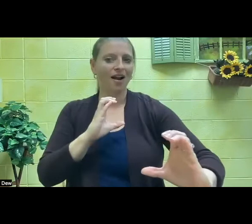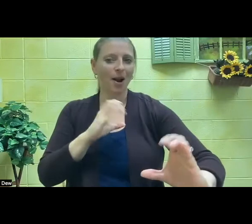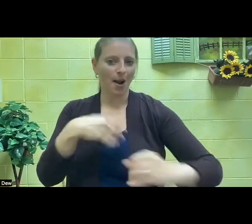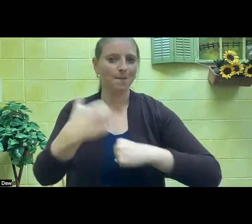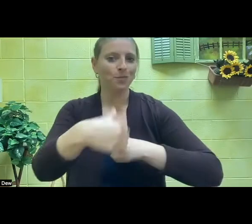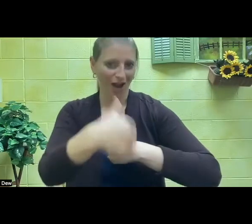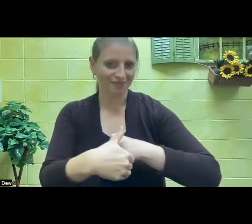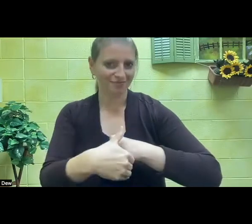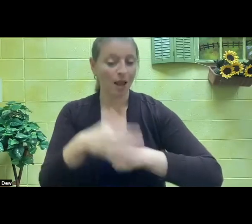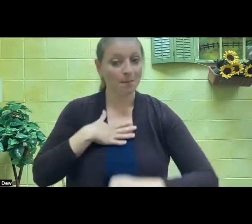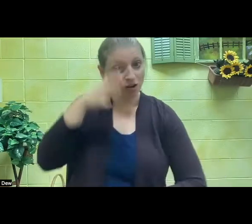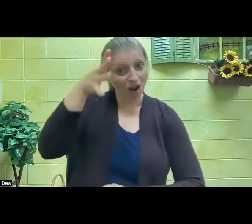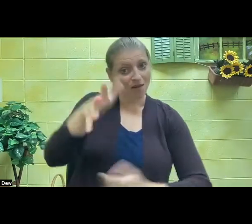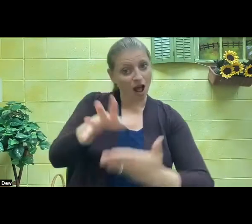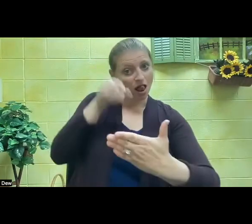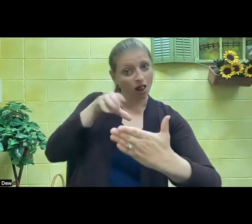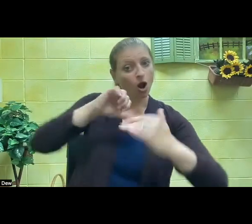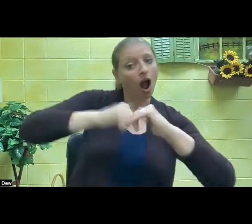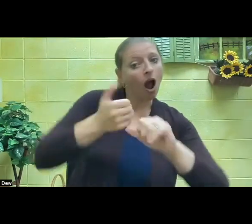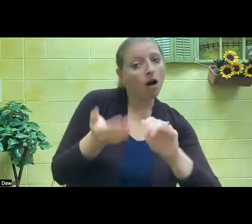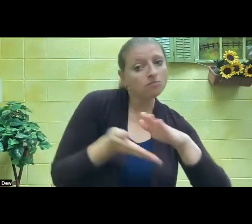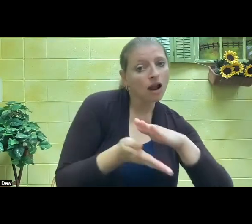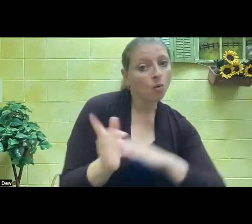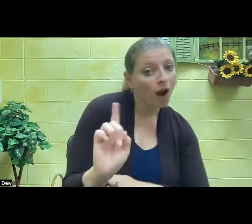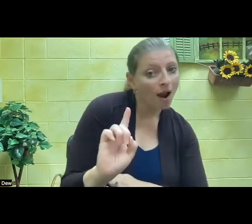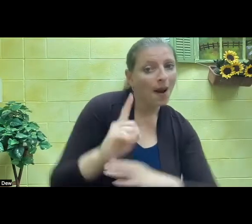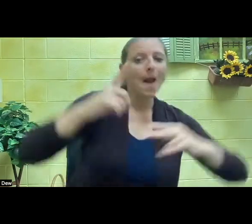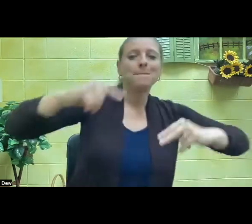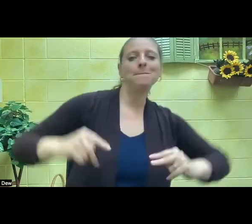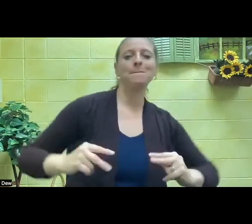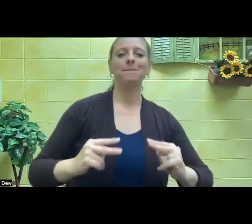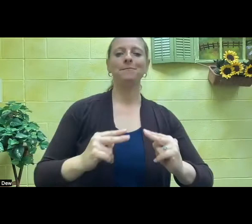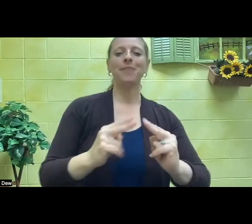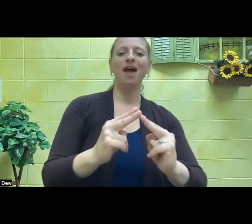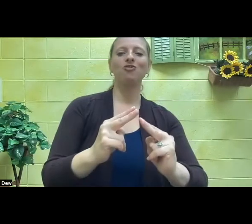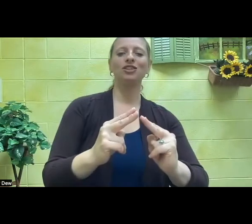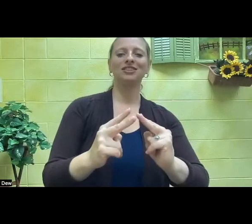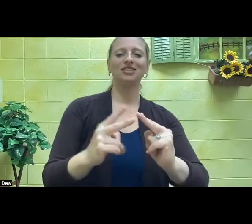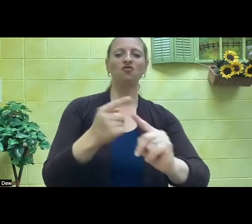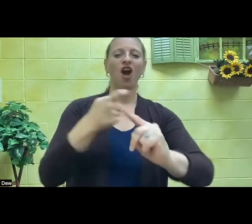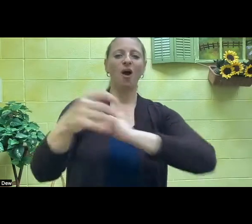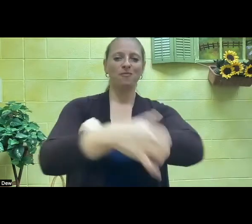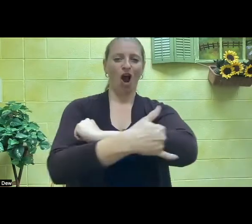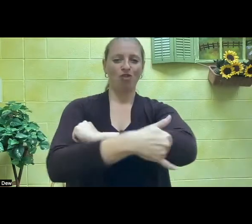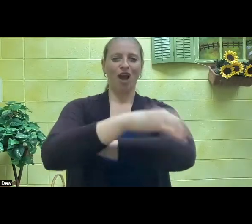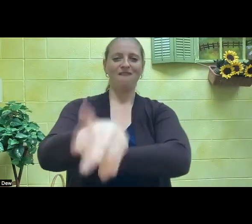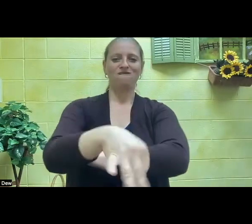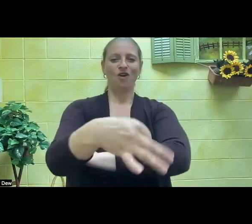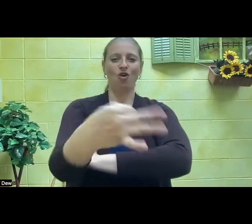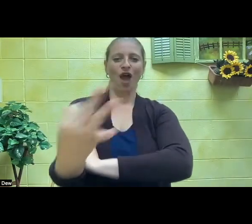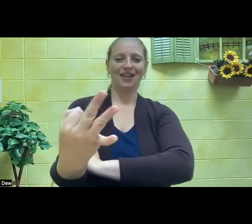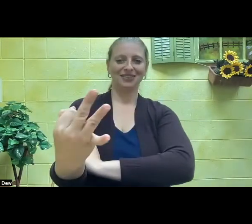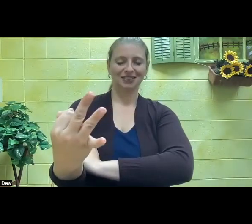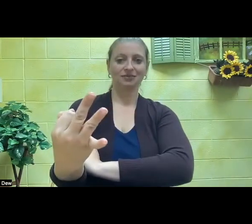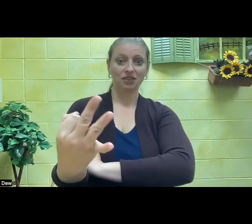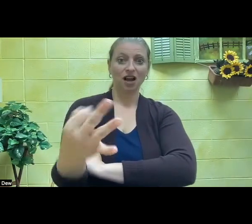make baguettes in Paris. Paris is a wonderful city in the country of France on the continent of Europe. You have to